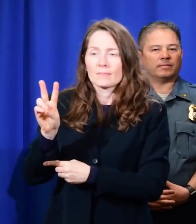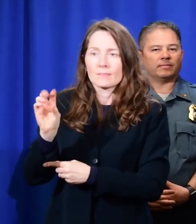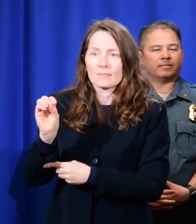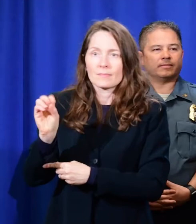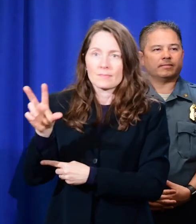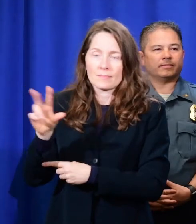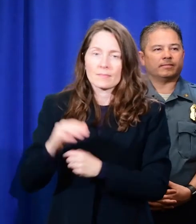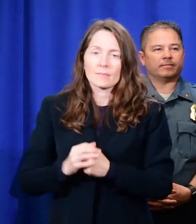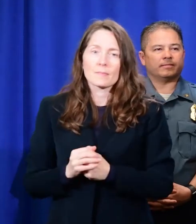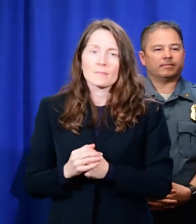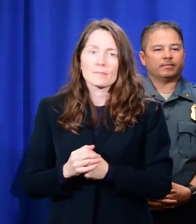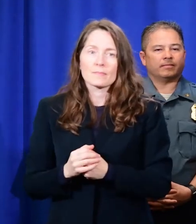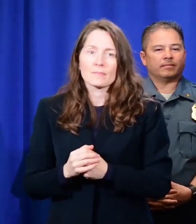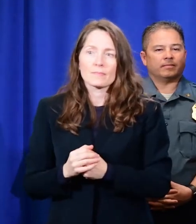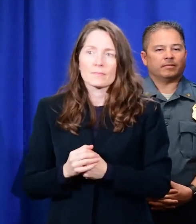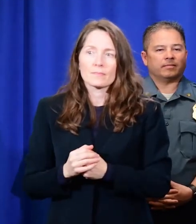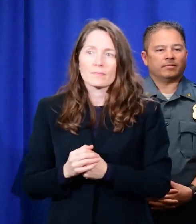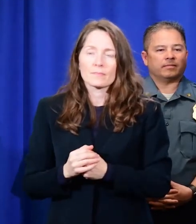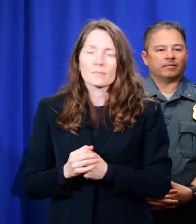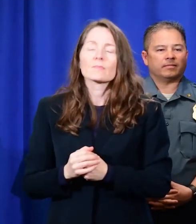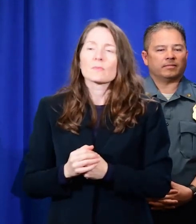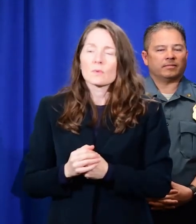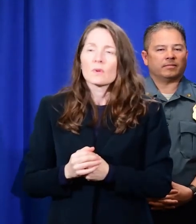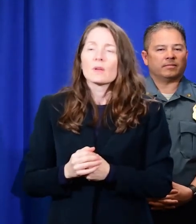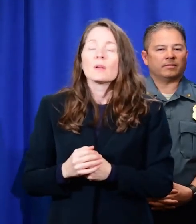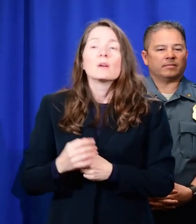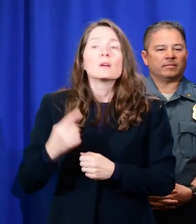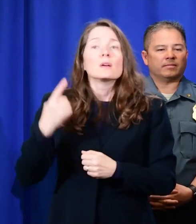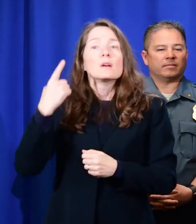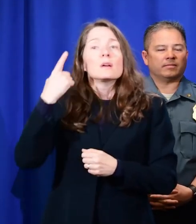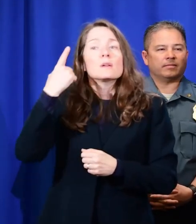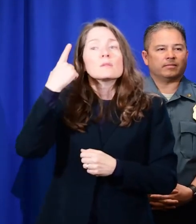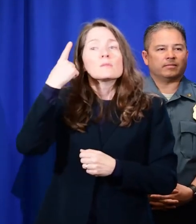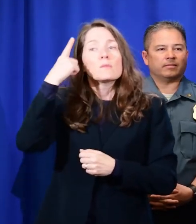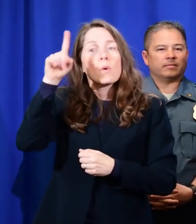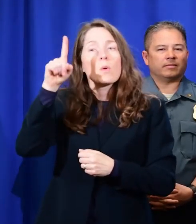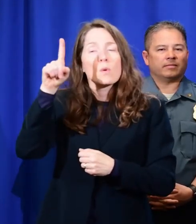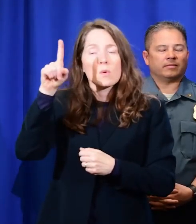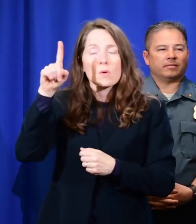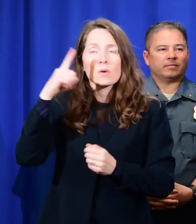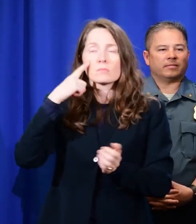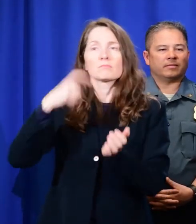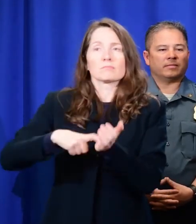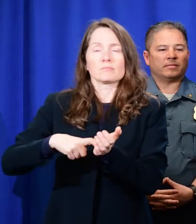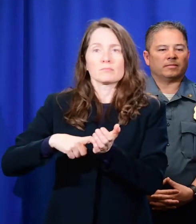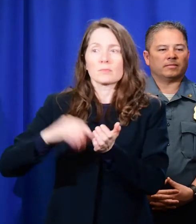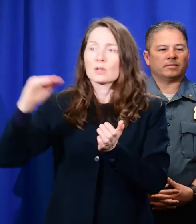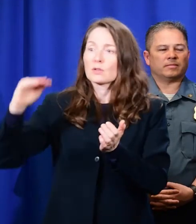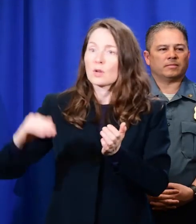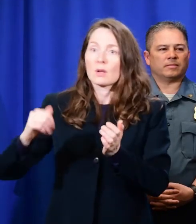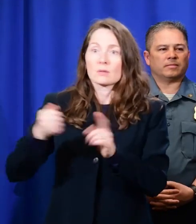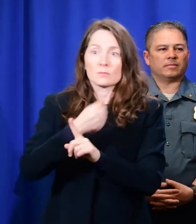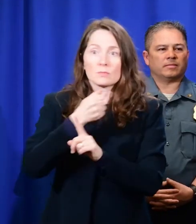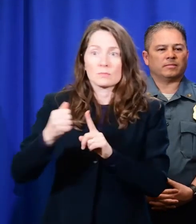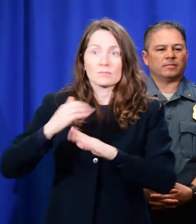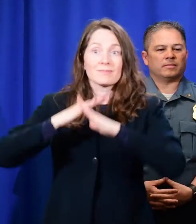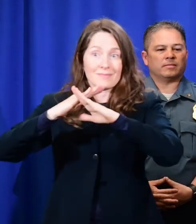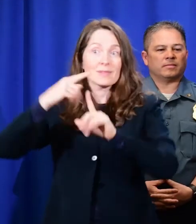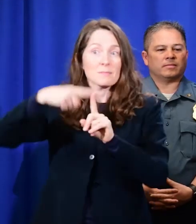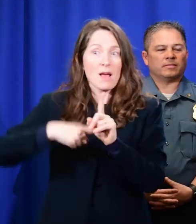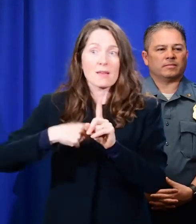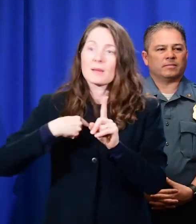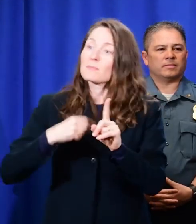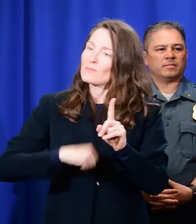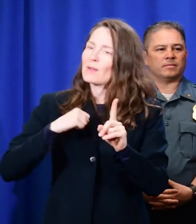410-872-4203. To mark Child Abuse and Prevention Month, I'm proud to present this proclamation, and